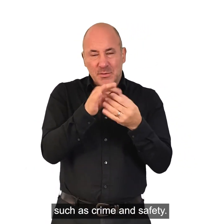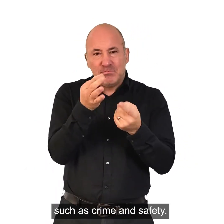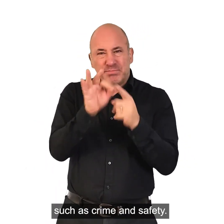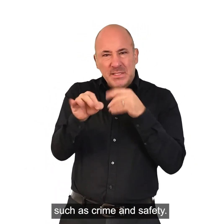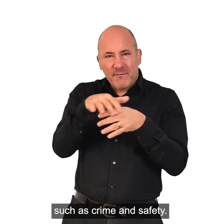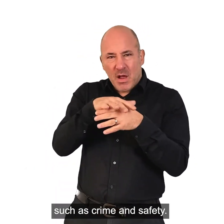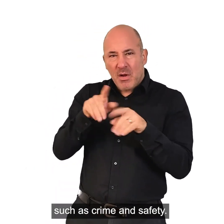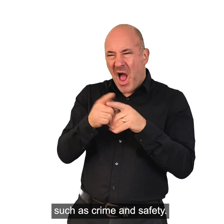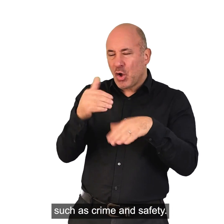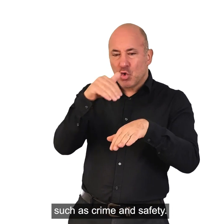such as crime and safety.